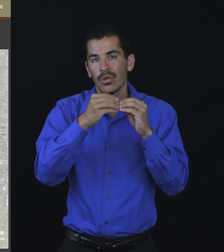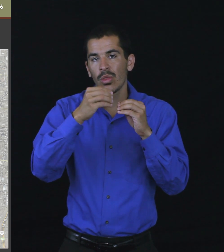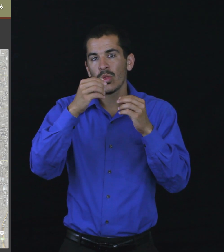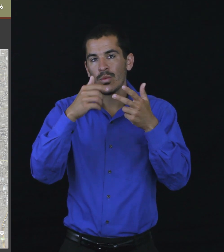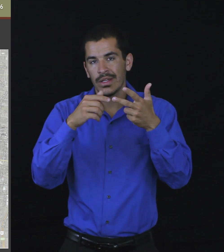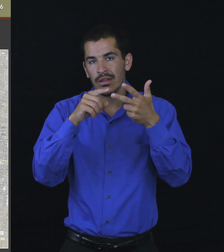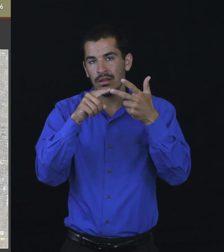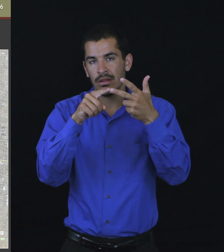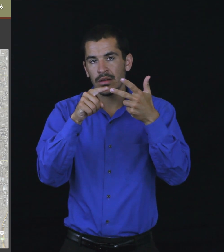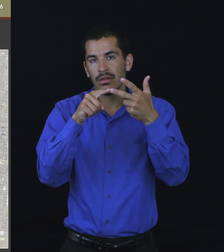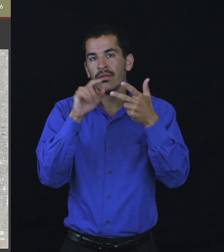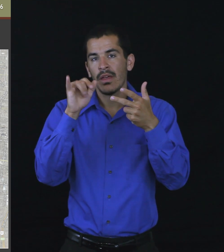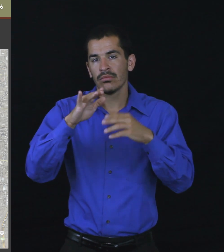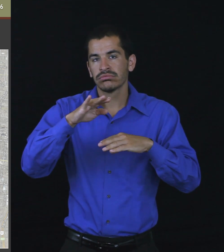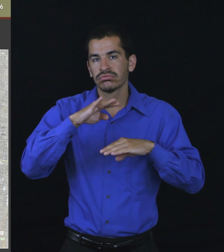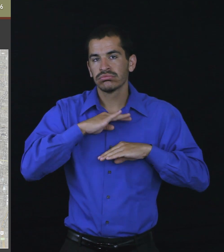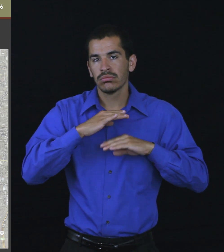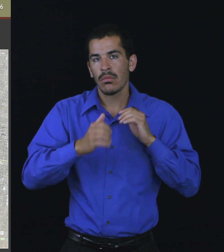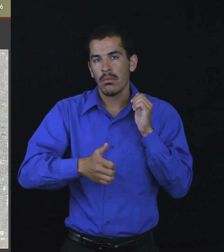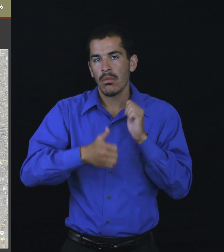priorities.